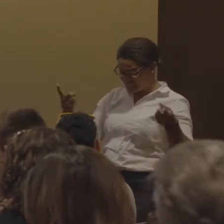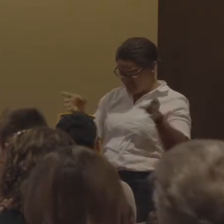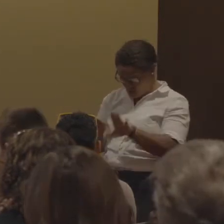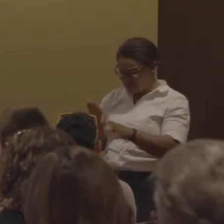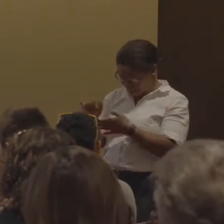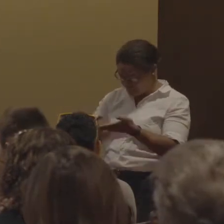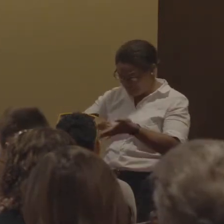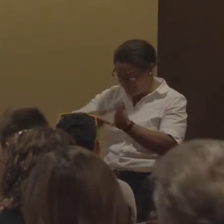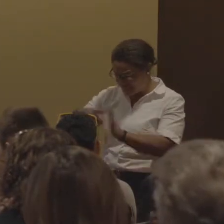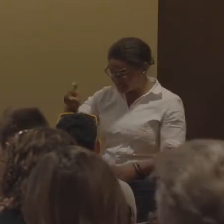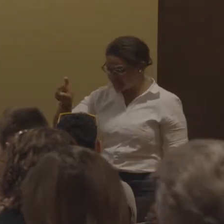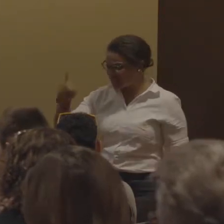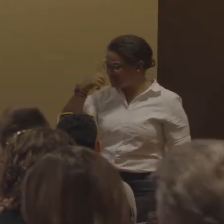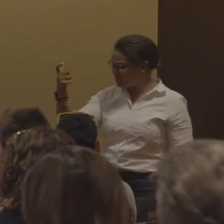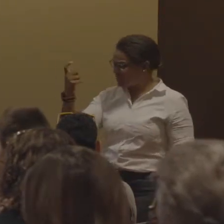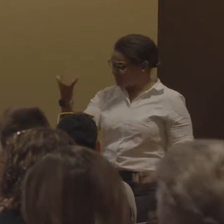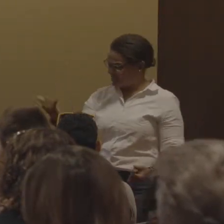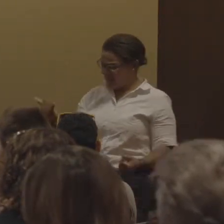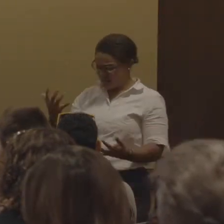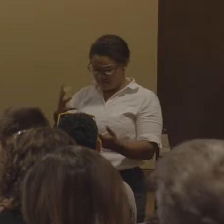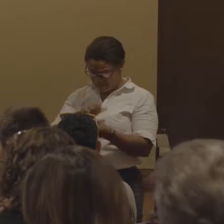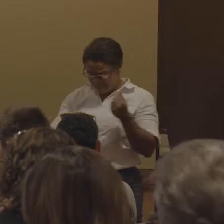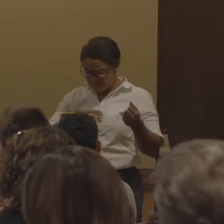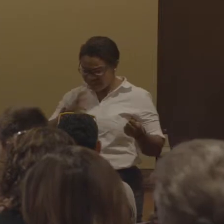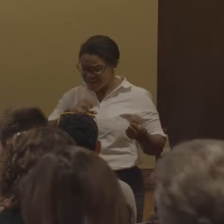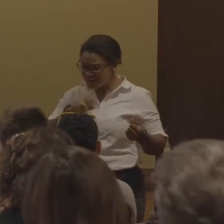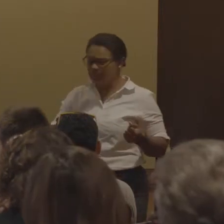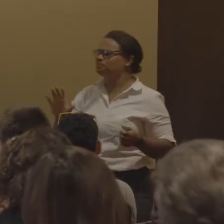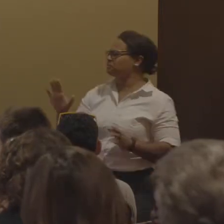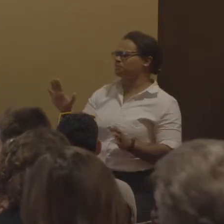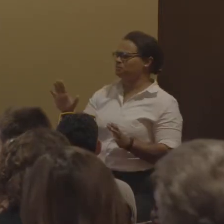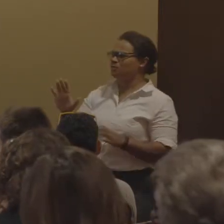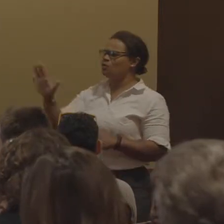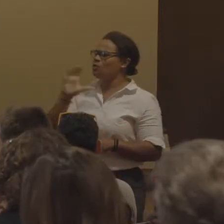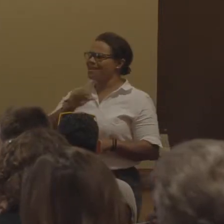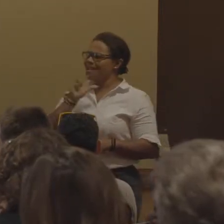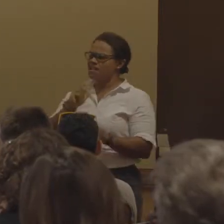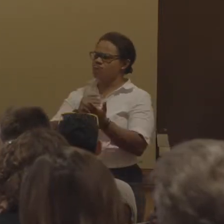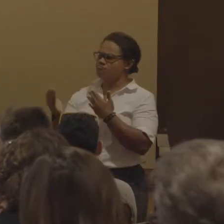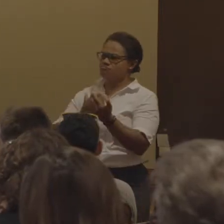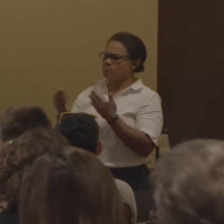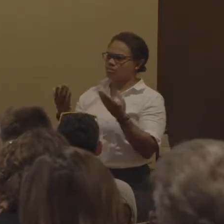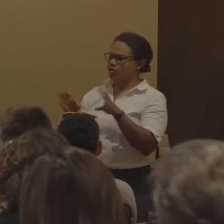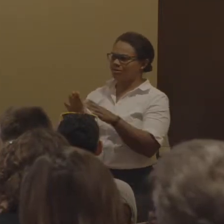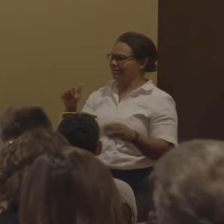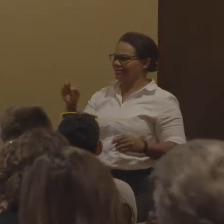closed? Because it's past my age? Your age doesn't have anything to do with closing the